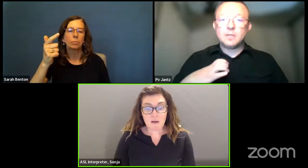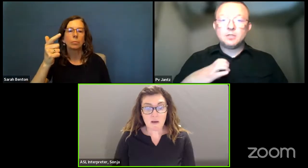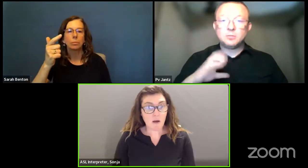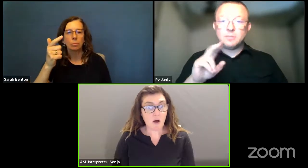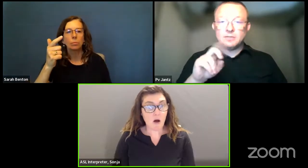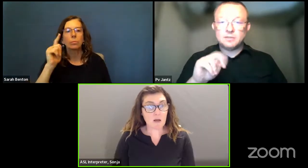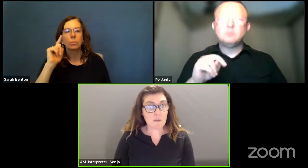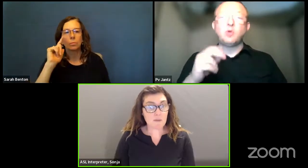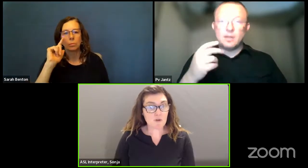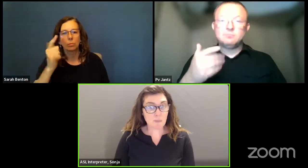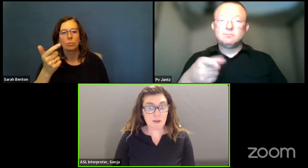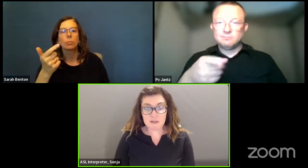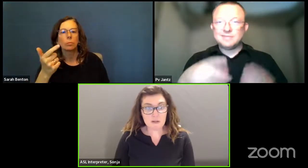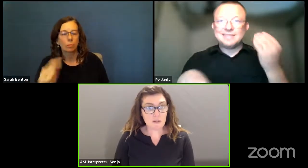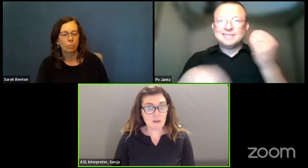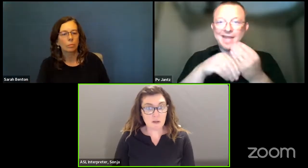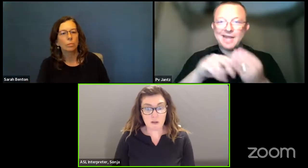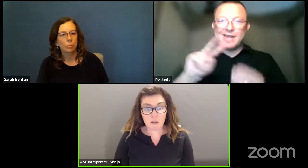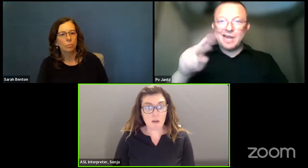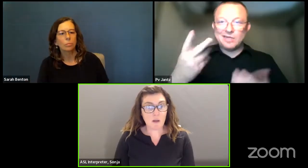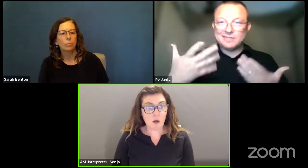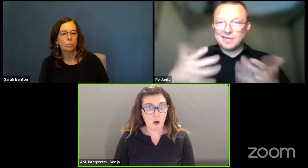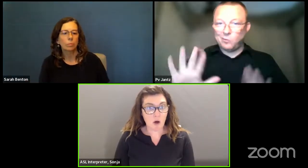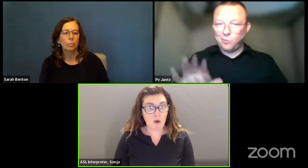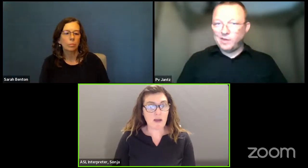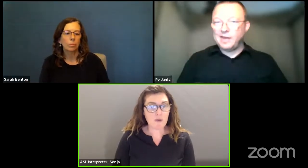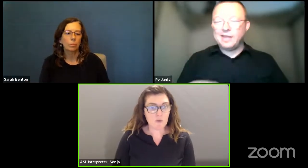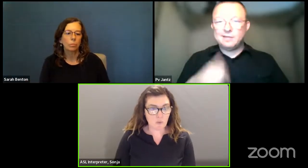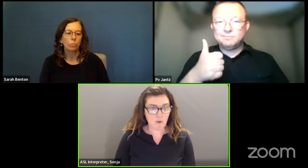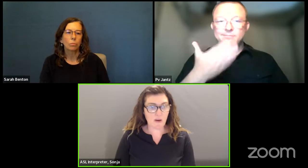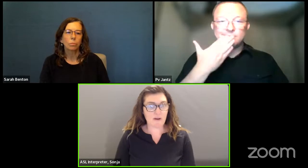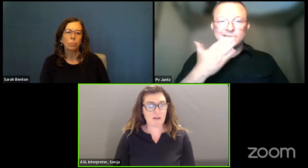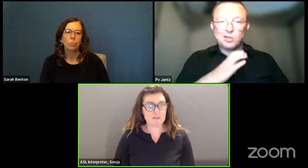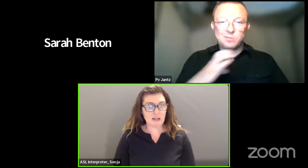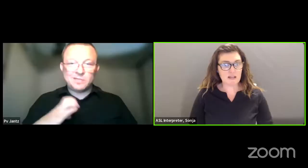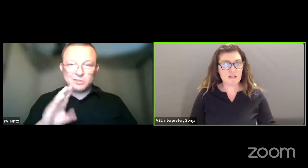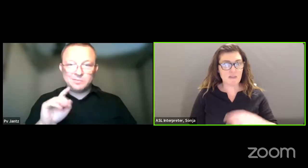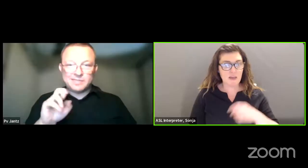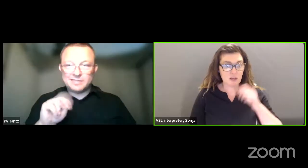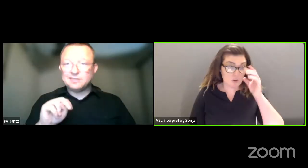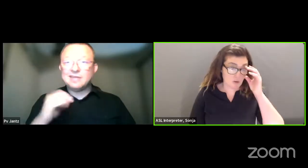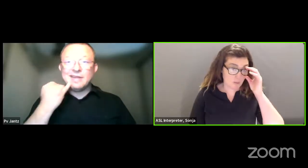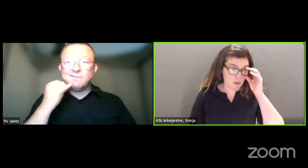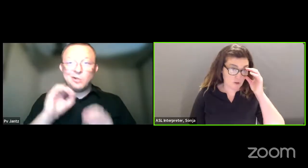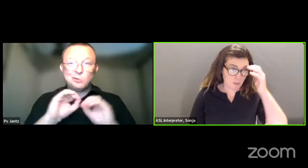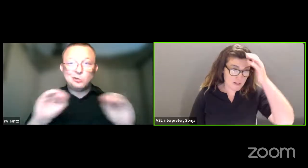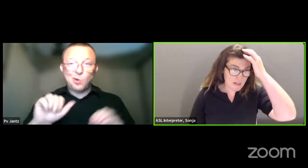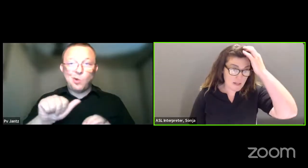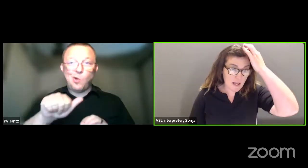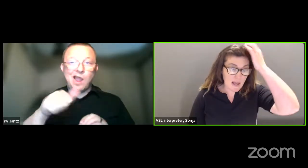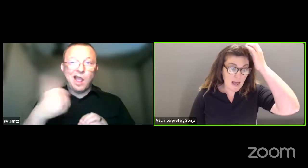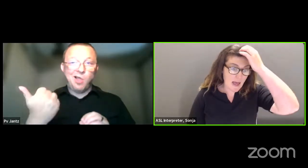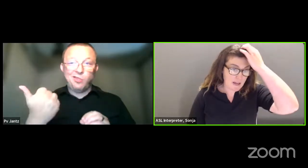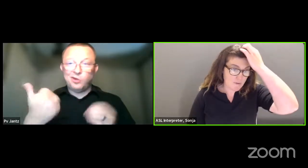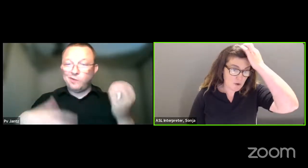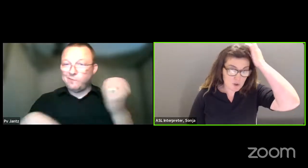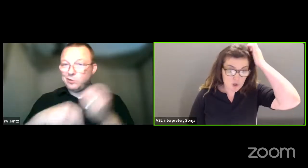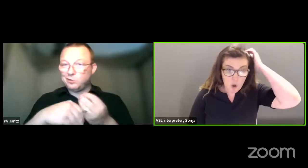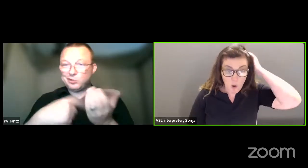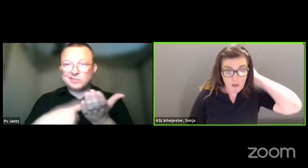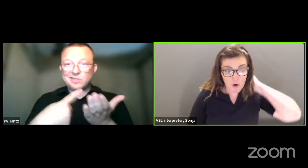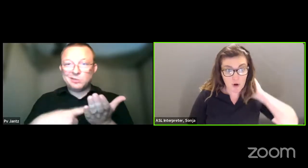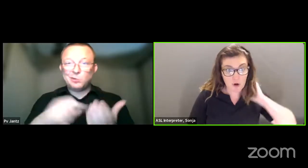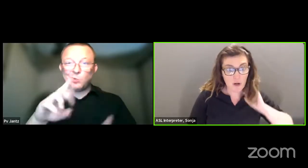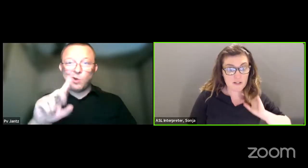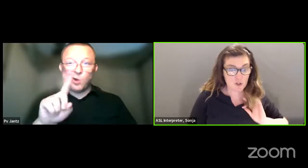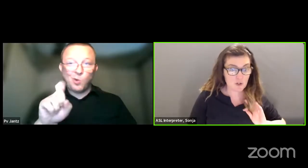Okay, Commissioner Benton. Okay, we already have a second. Thank you, Commissioner Benton. And if there's